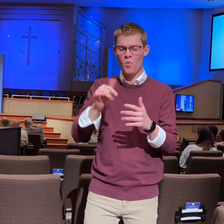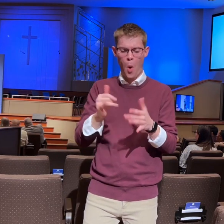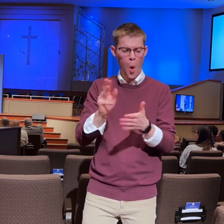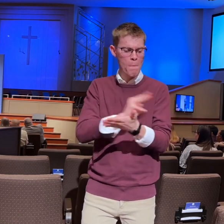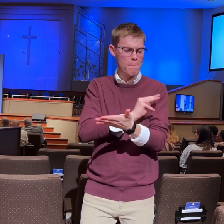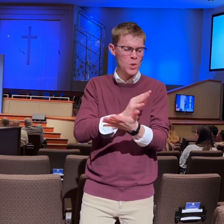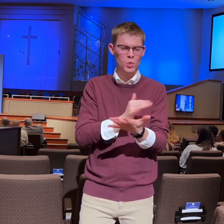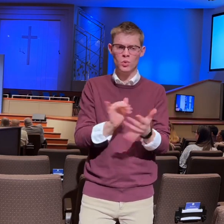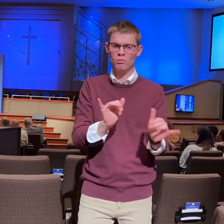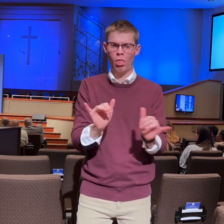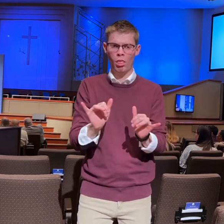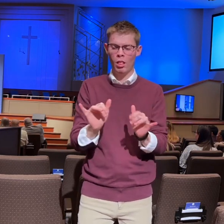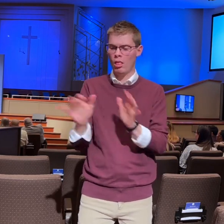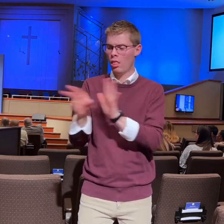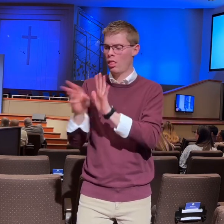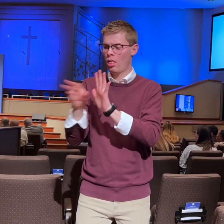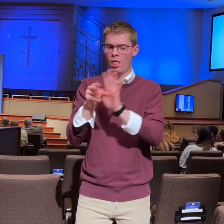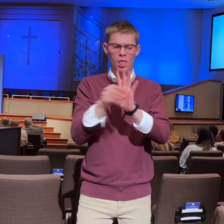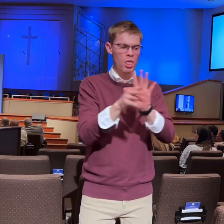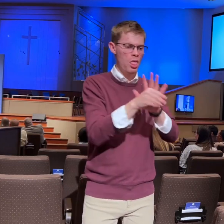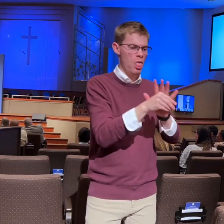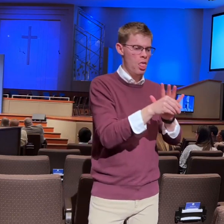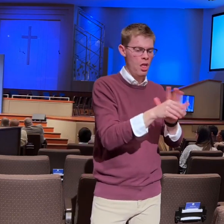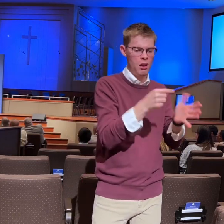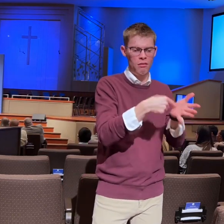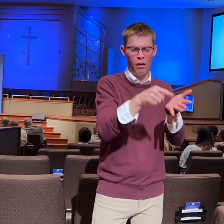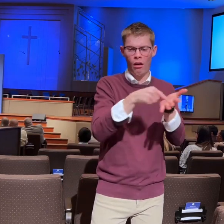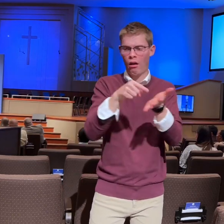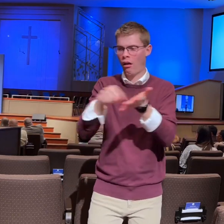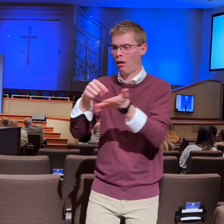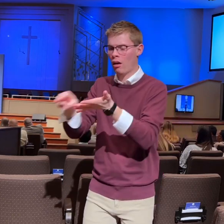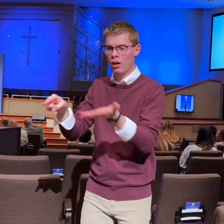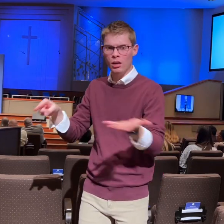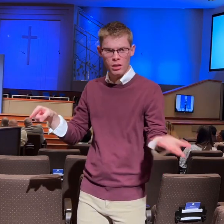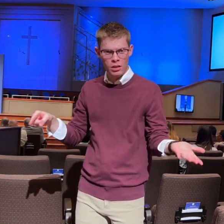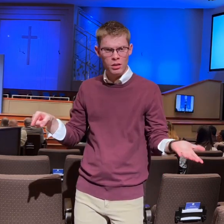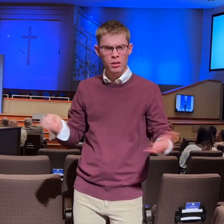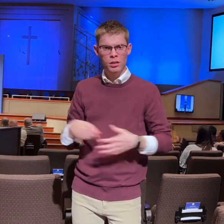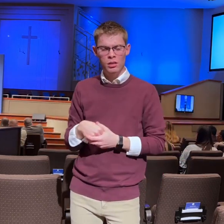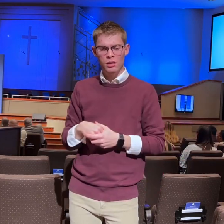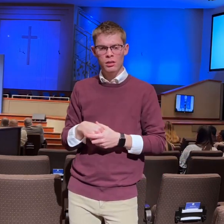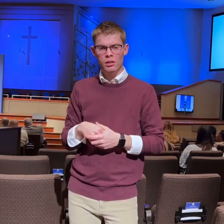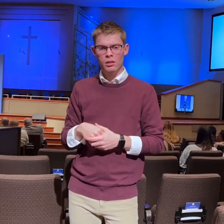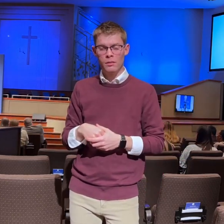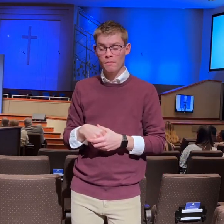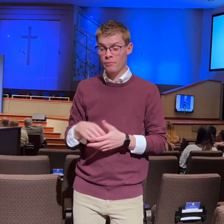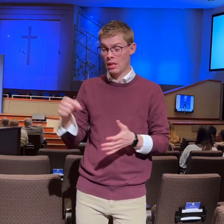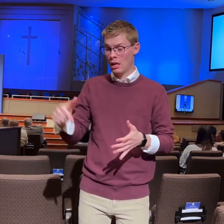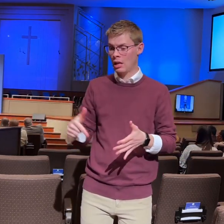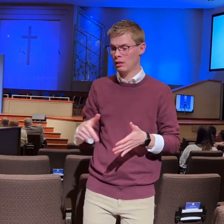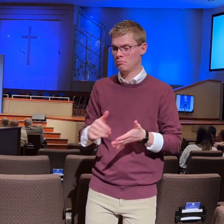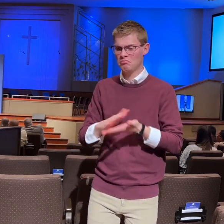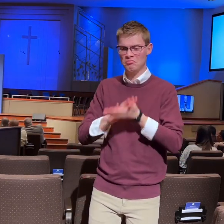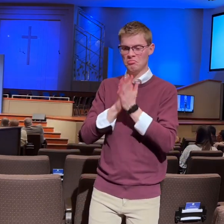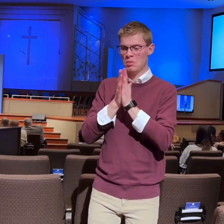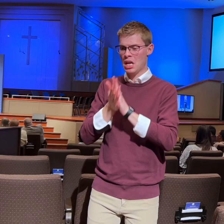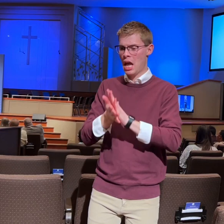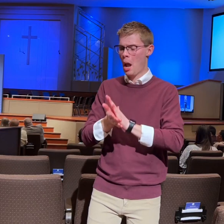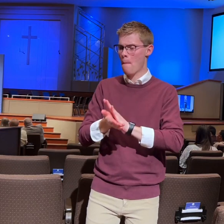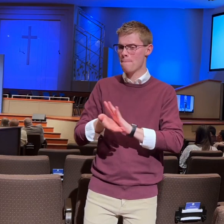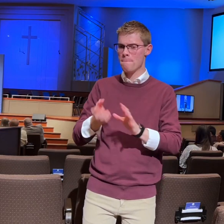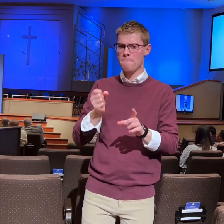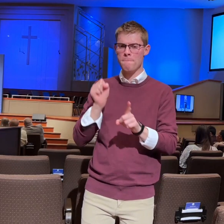so that we could sell, sell, sell. A United Pentecostal Church in Australia and just became incredibly, incredibly popular.